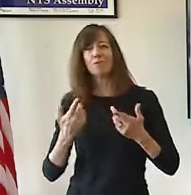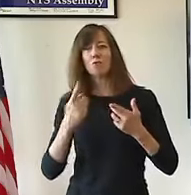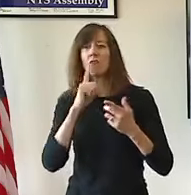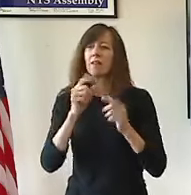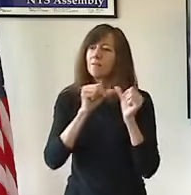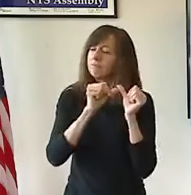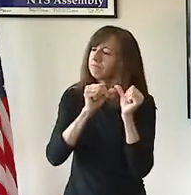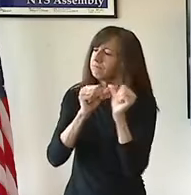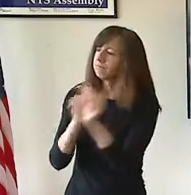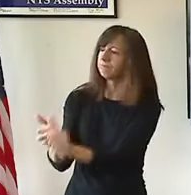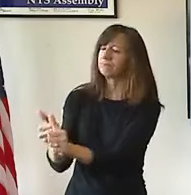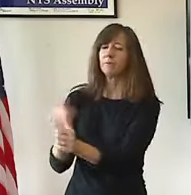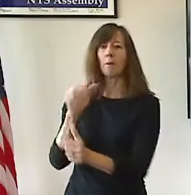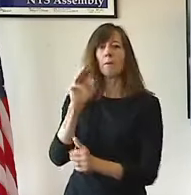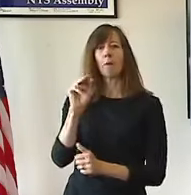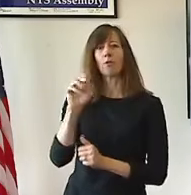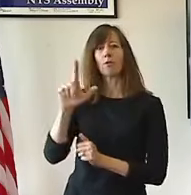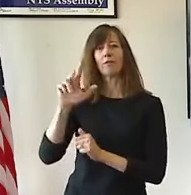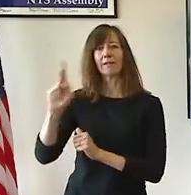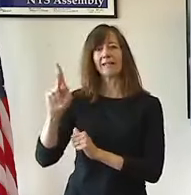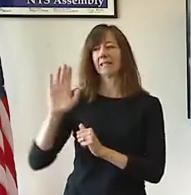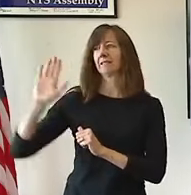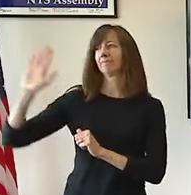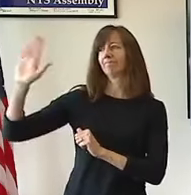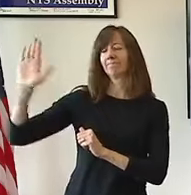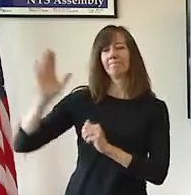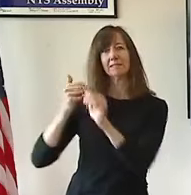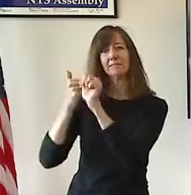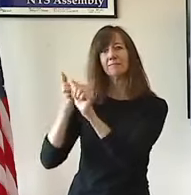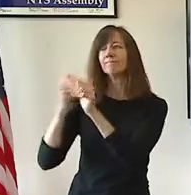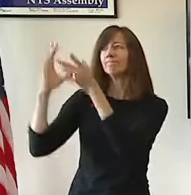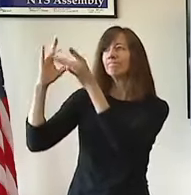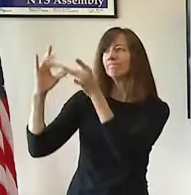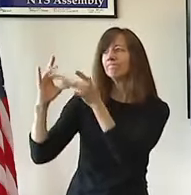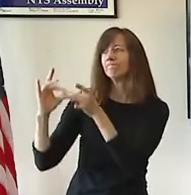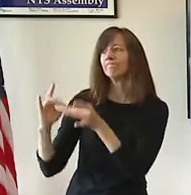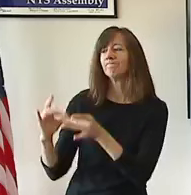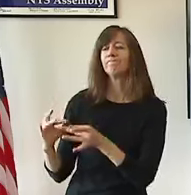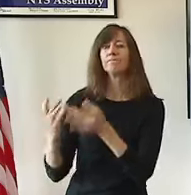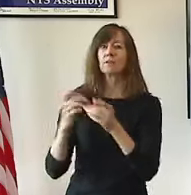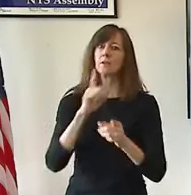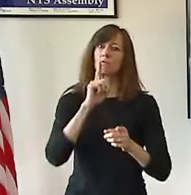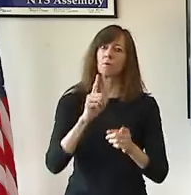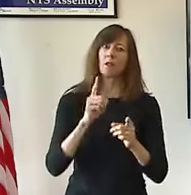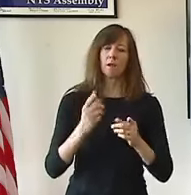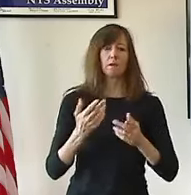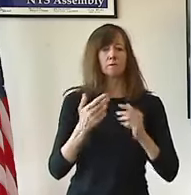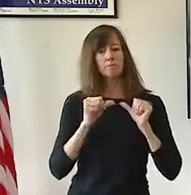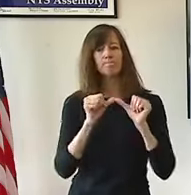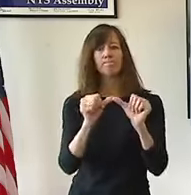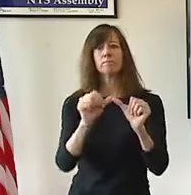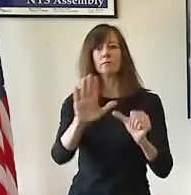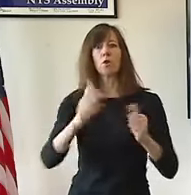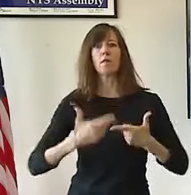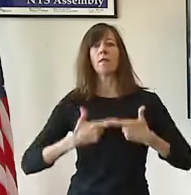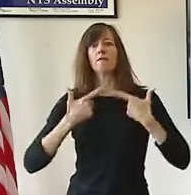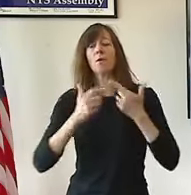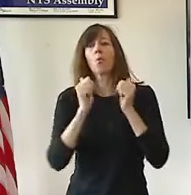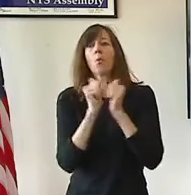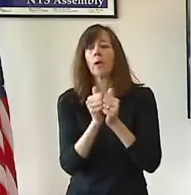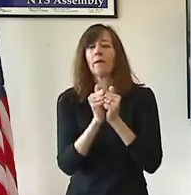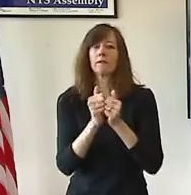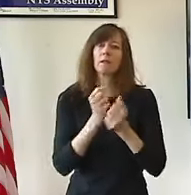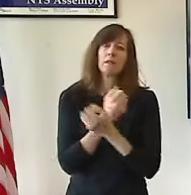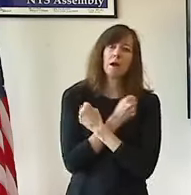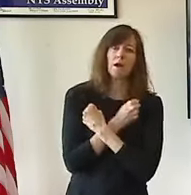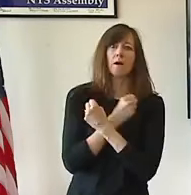life filled with a heart of love and a soul filled with grace. She would remind us that being kind to each other is likely more